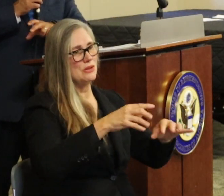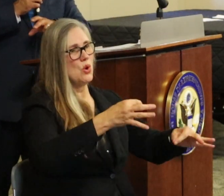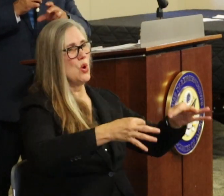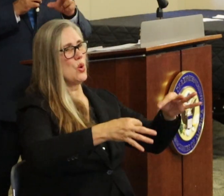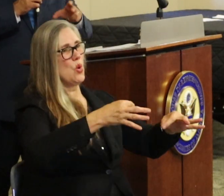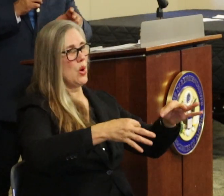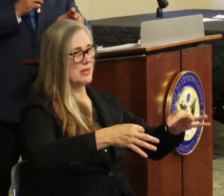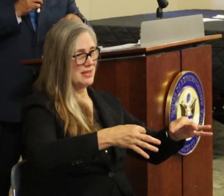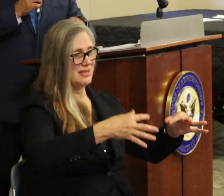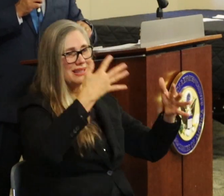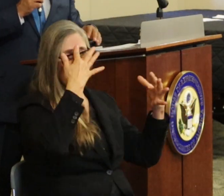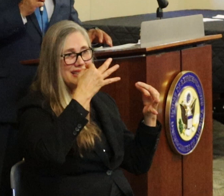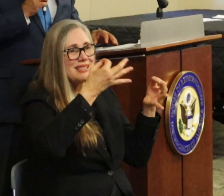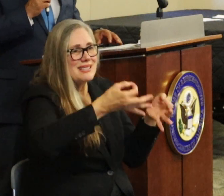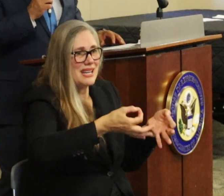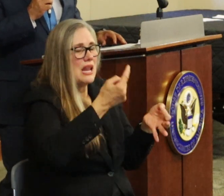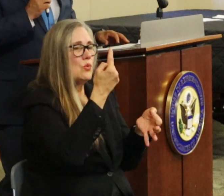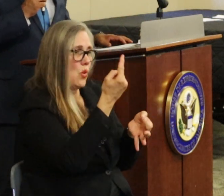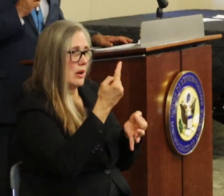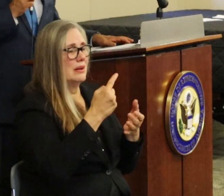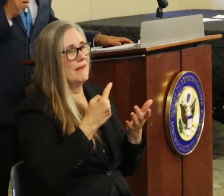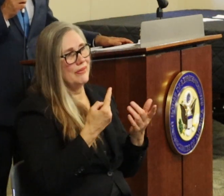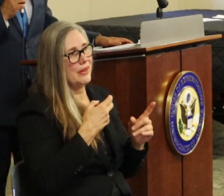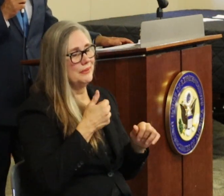courts and one of the cases that is moving forward.